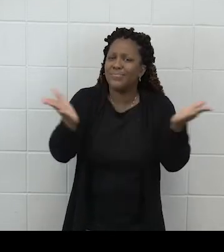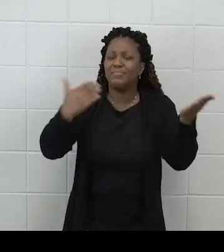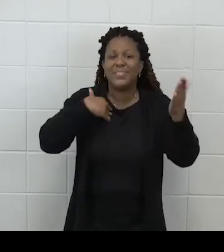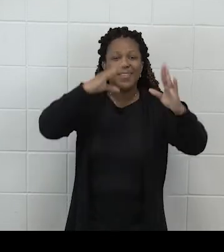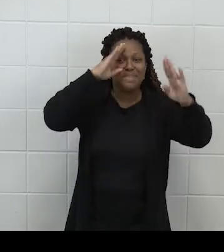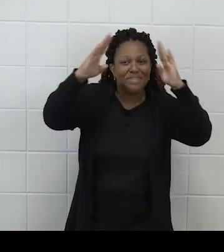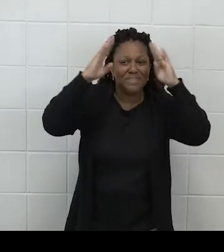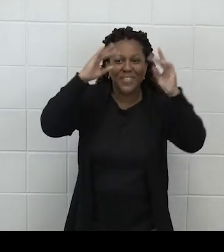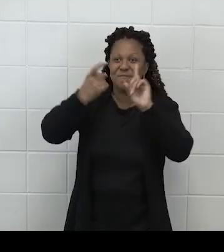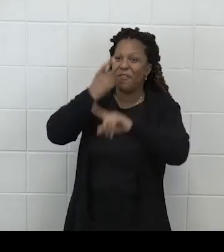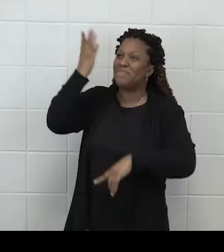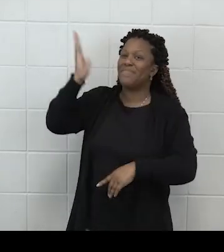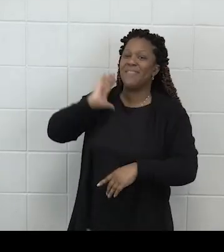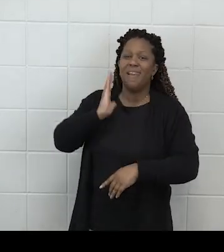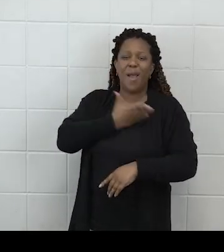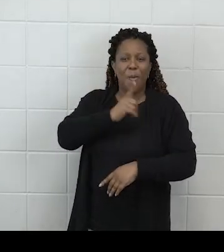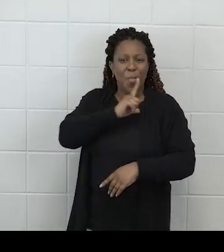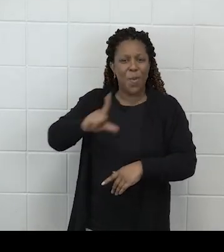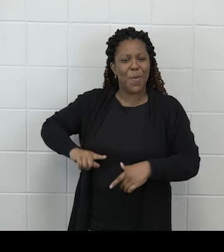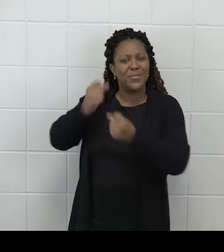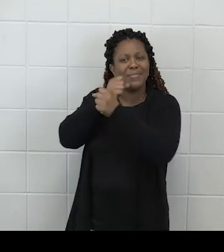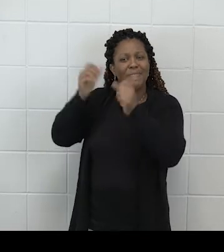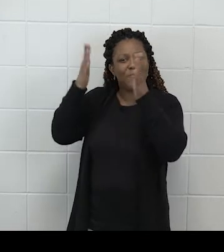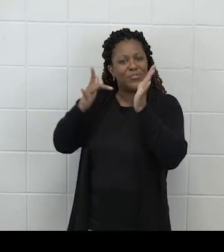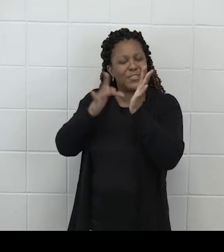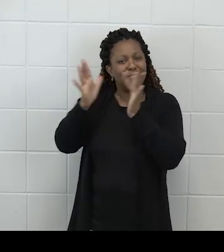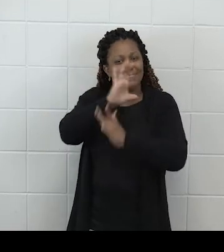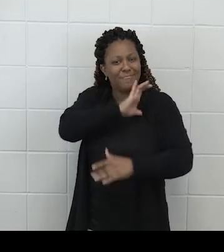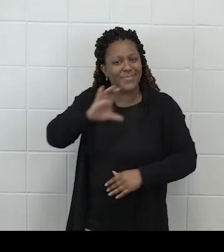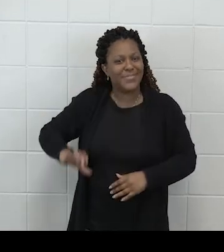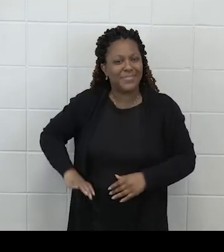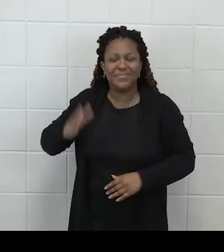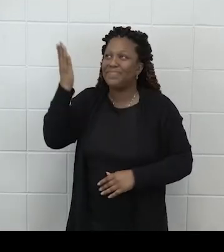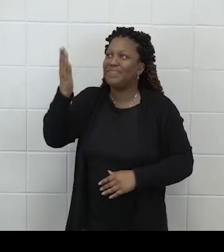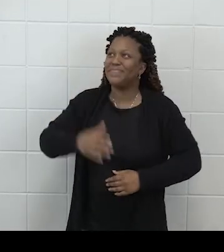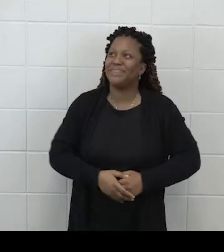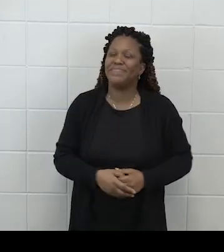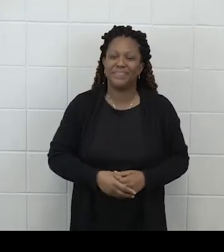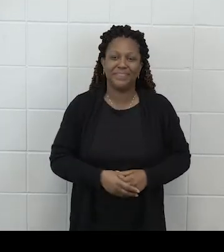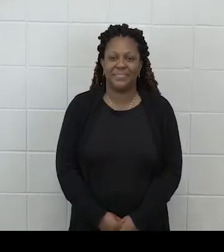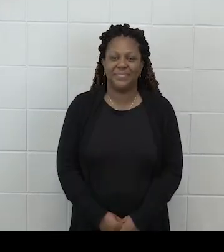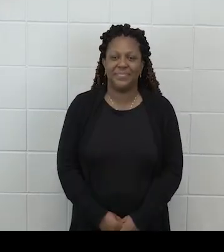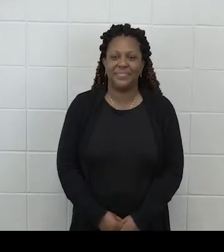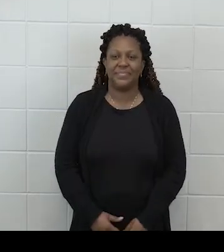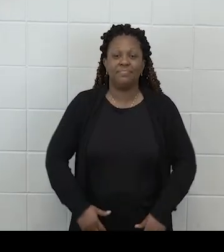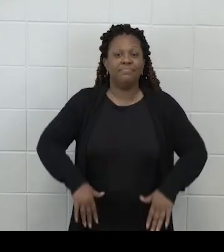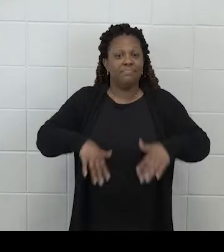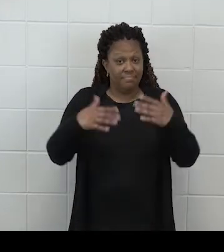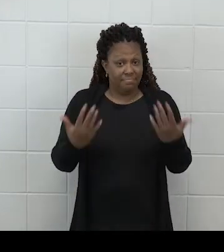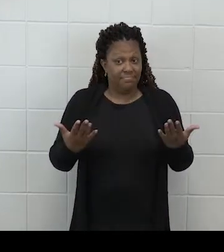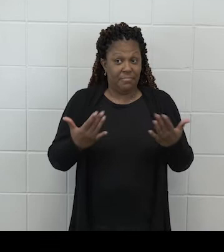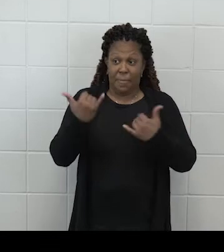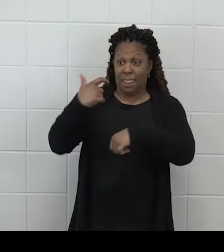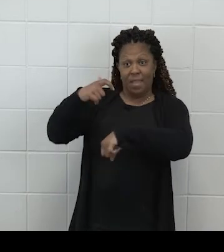name of our Lord and Savior, Jesus the Christ. For the allotted time to me today, I want